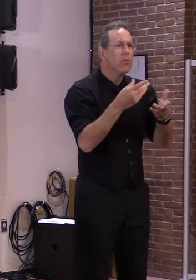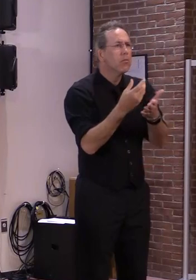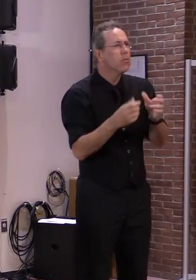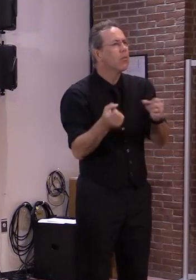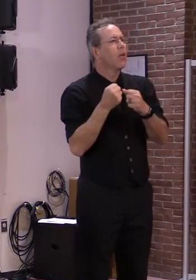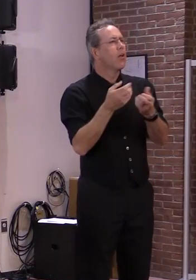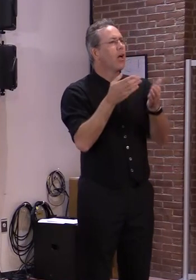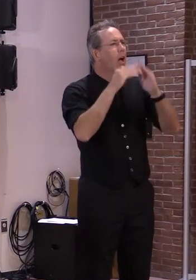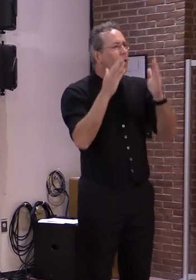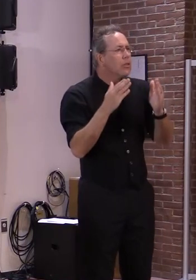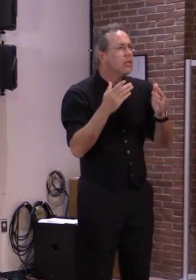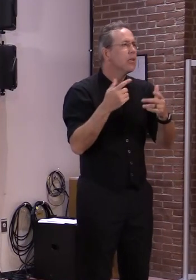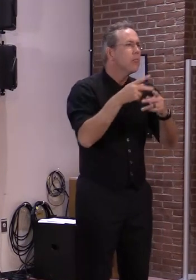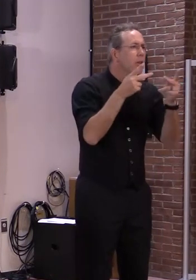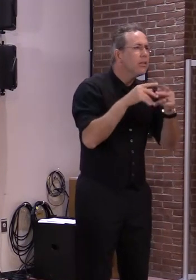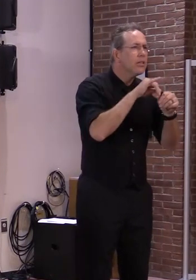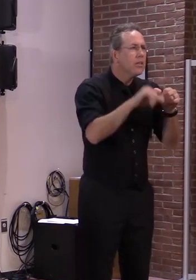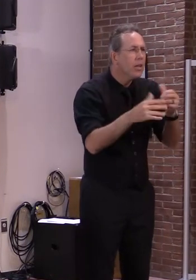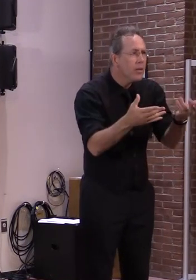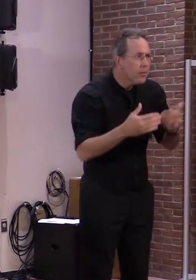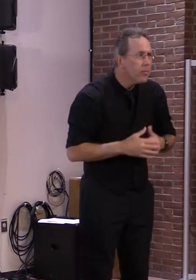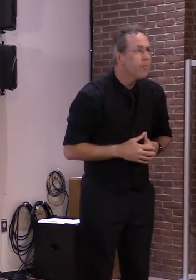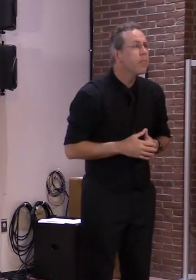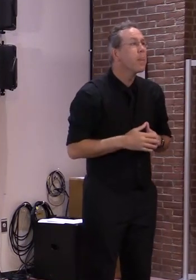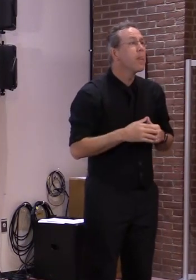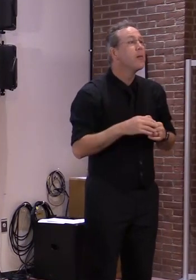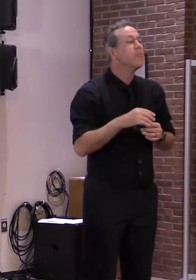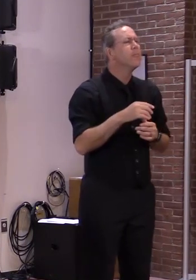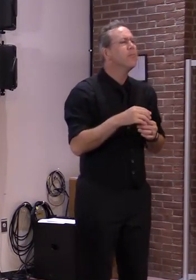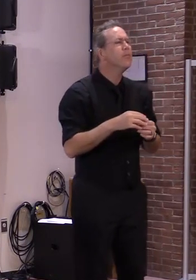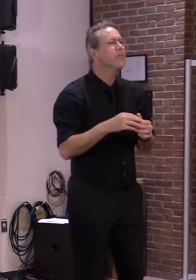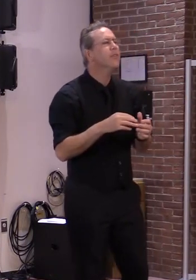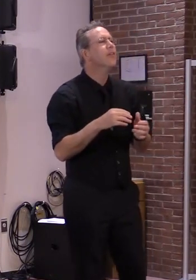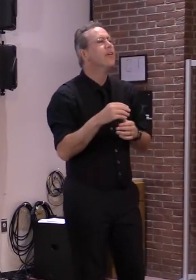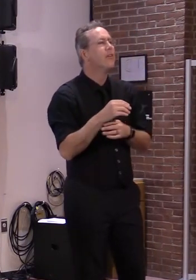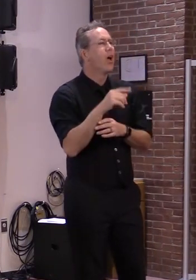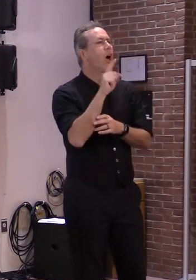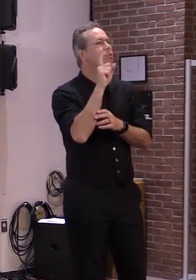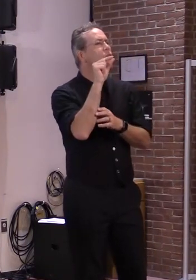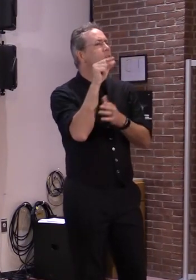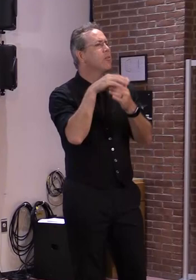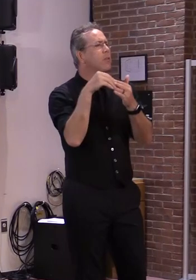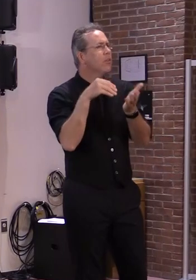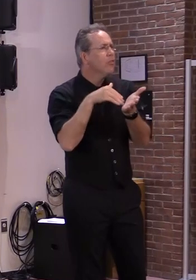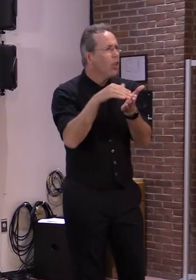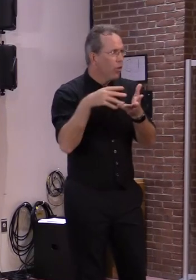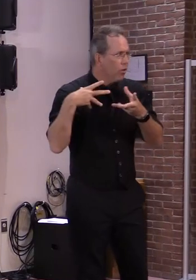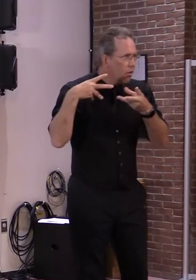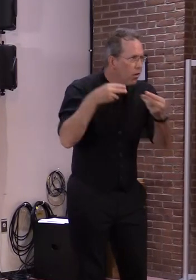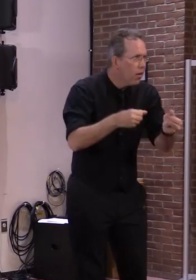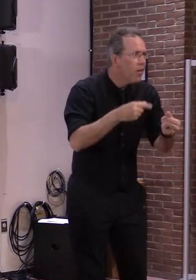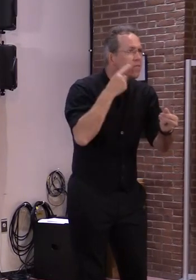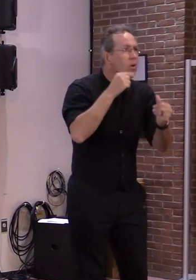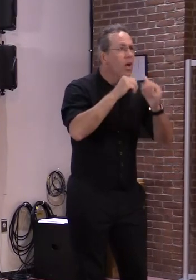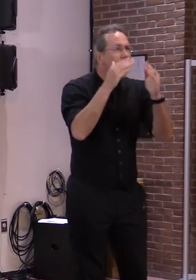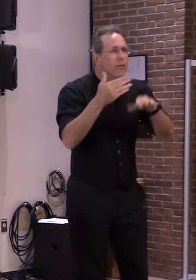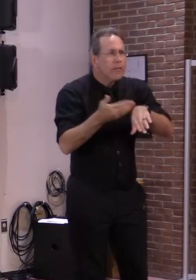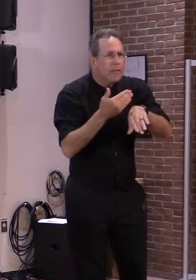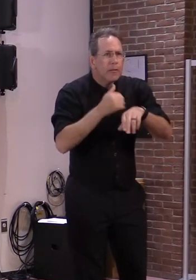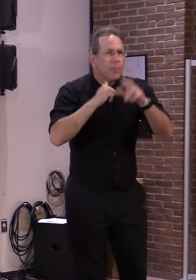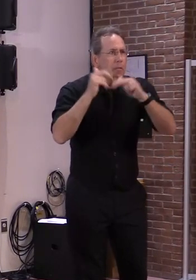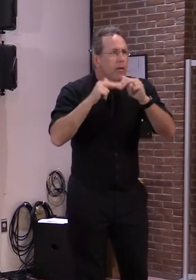for next year, but it's a part of a $250 million proposal that the governor put forward. I've never seen that in my lifetime.